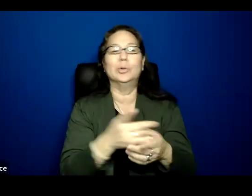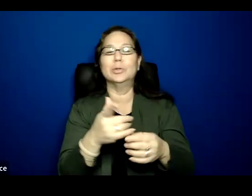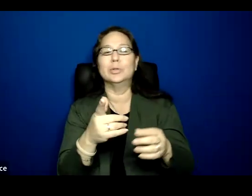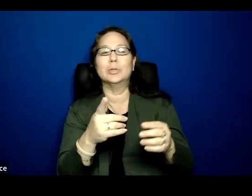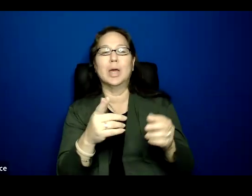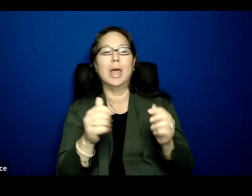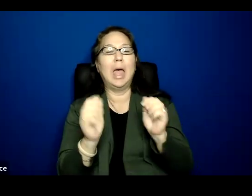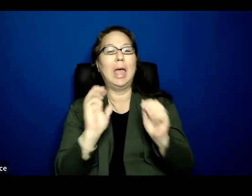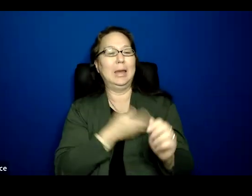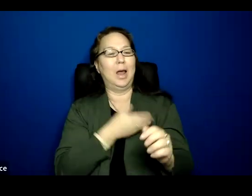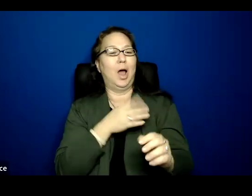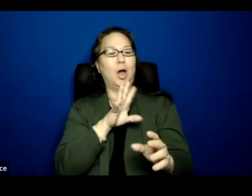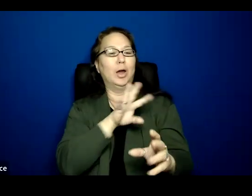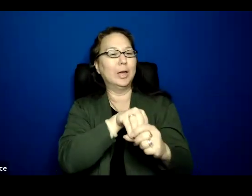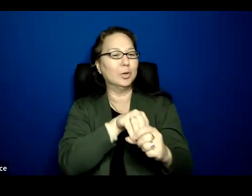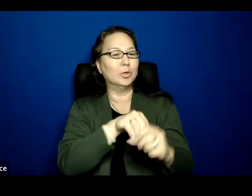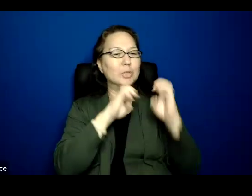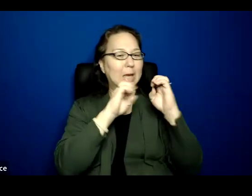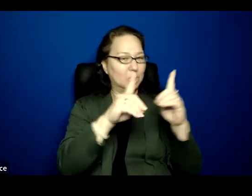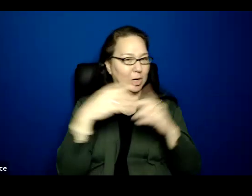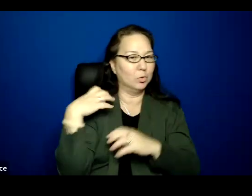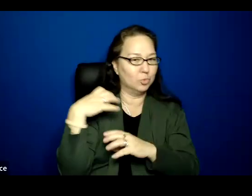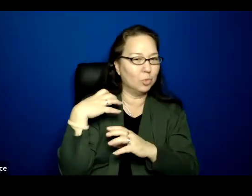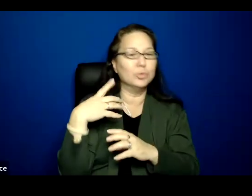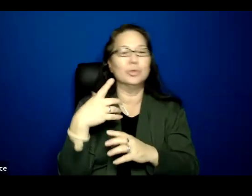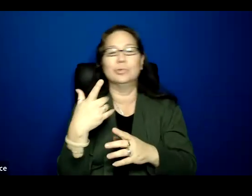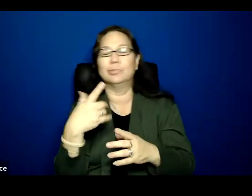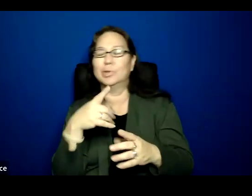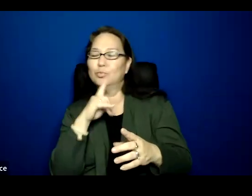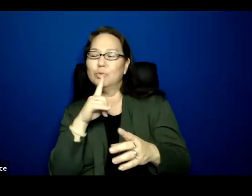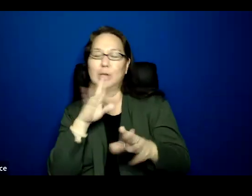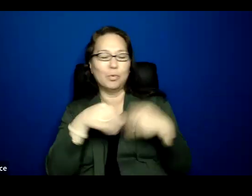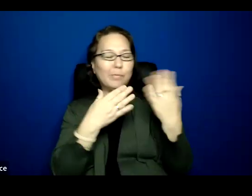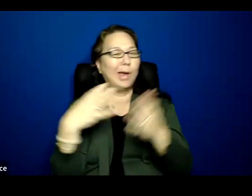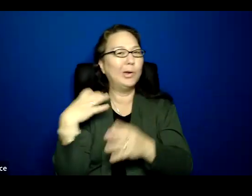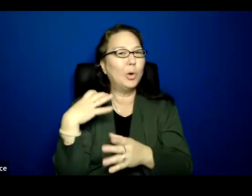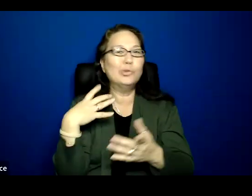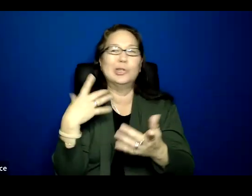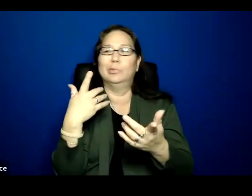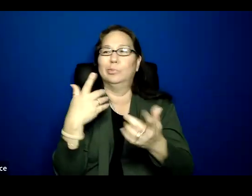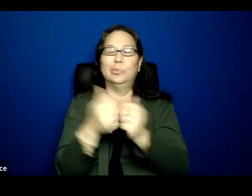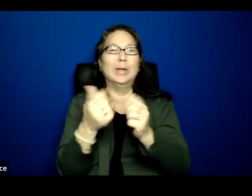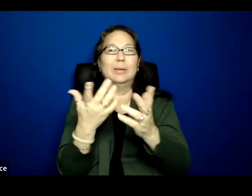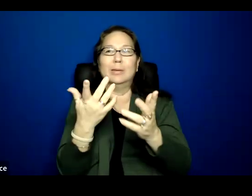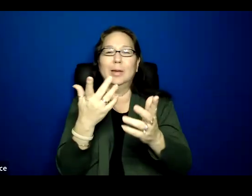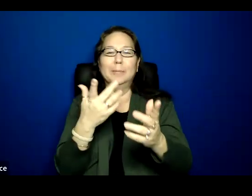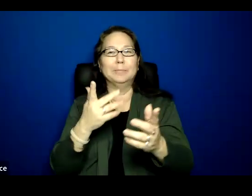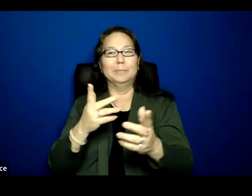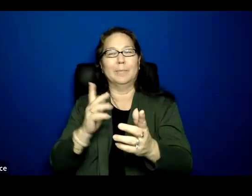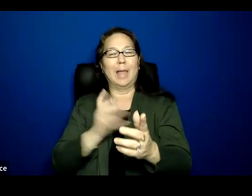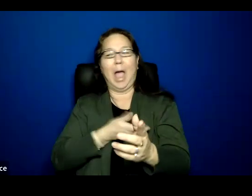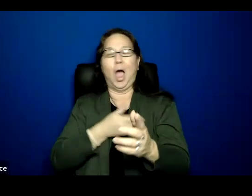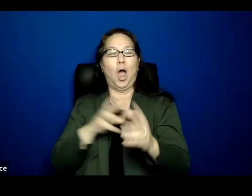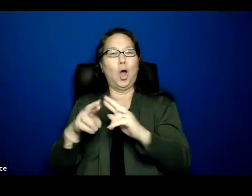inclusion planning teams, facilitators, school leaders, and grade level teams, most importantly, our teachers in partnership with our regional